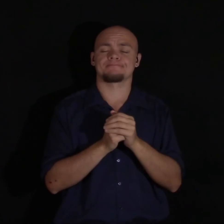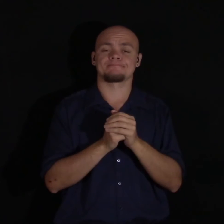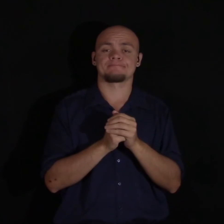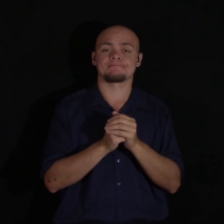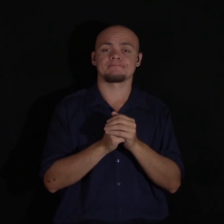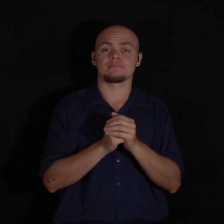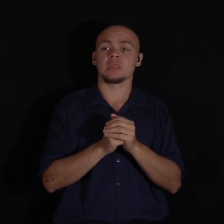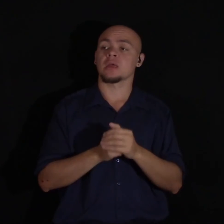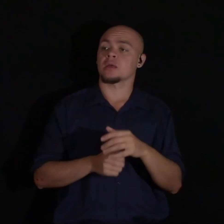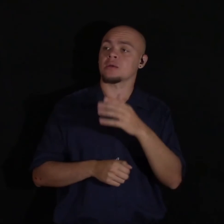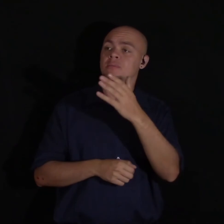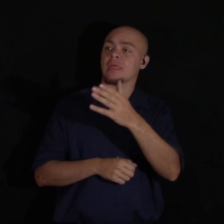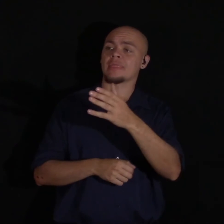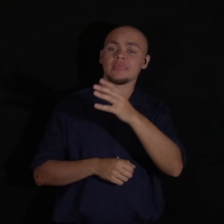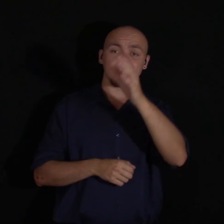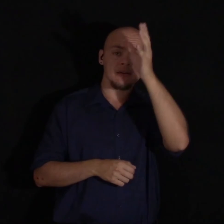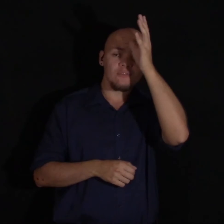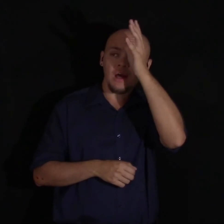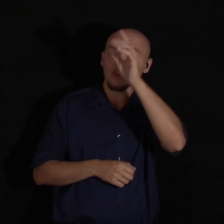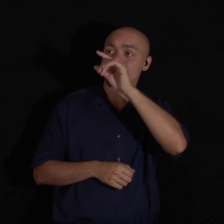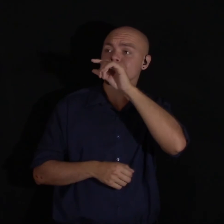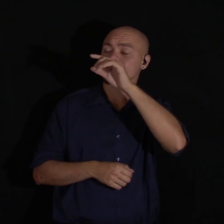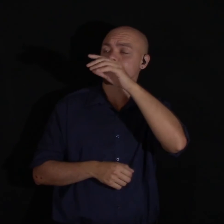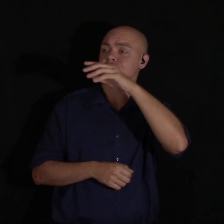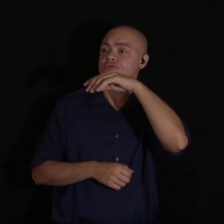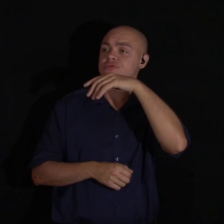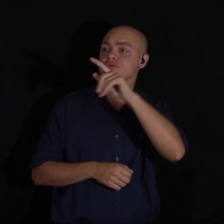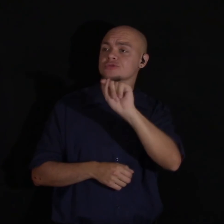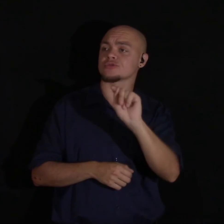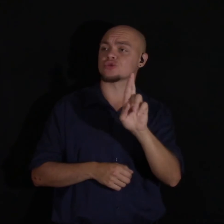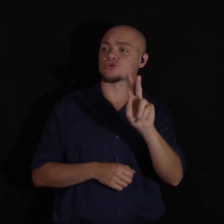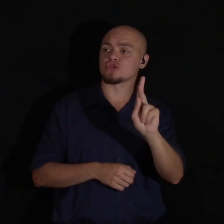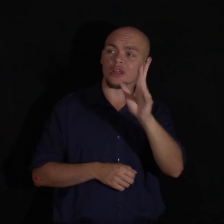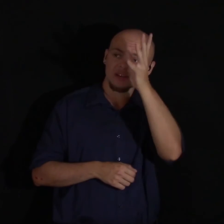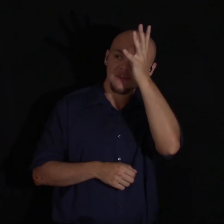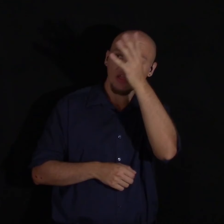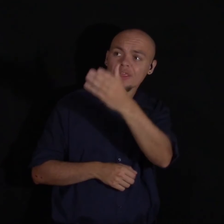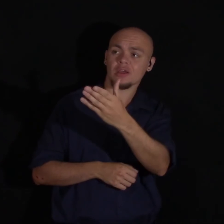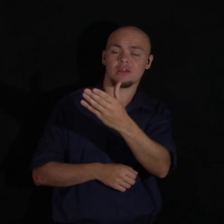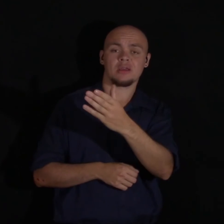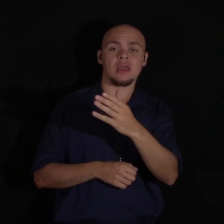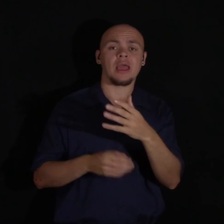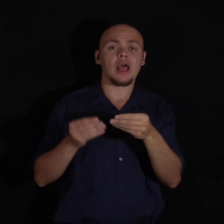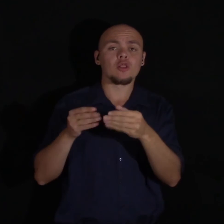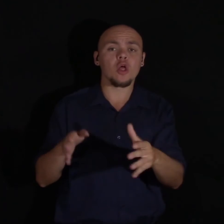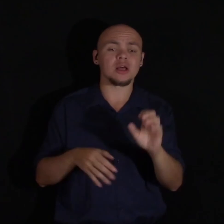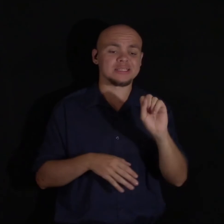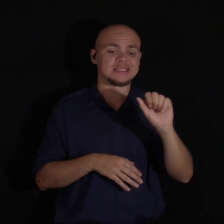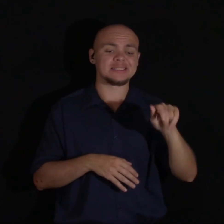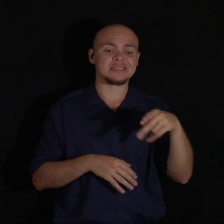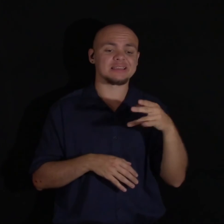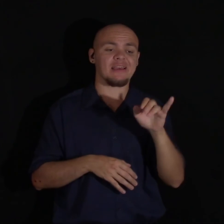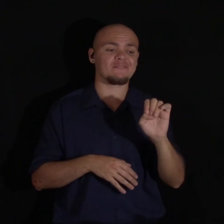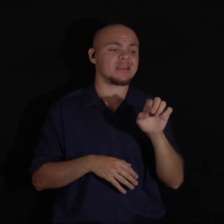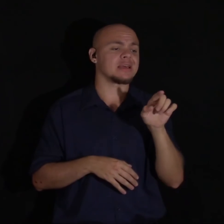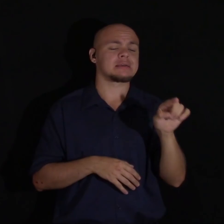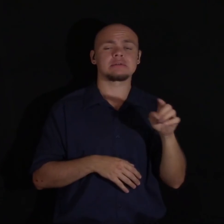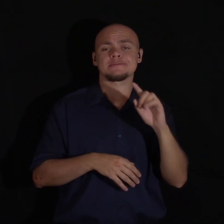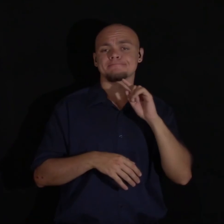ingratitude of the Turk and the loss of his beloved Safie were misfortunes more bitter and irreparable. The